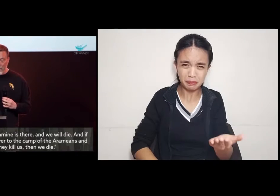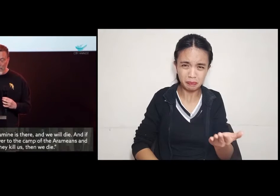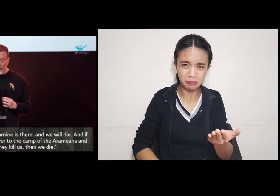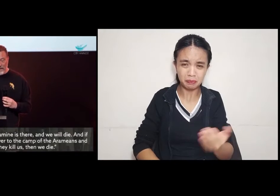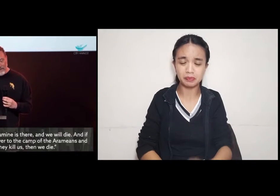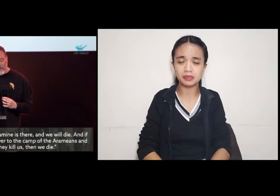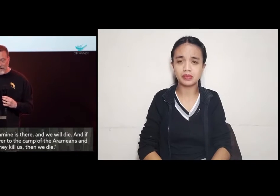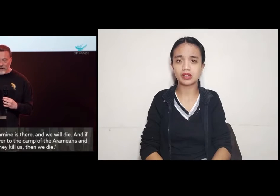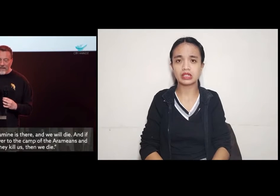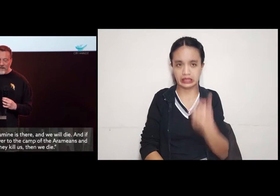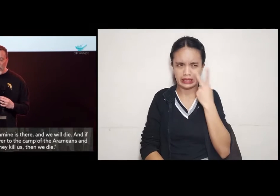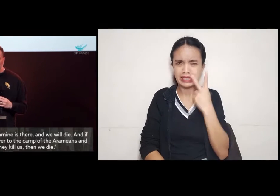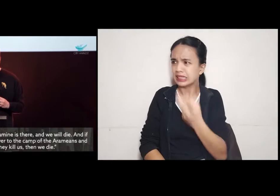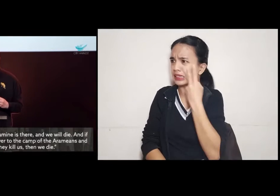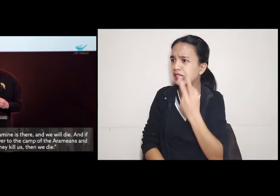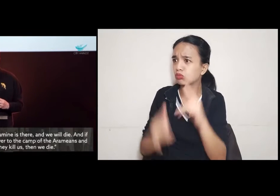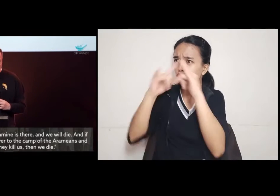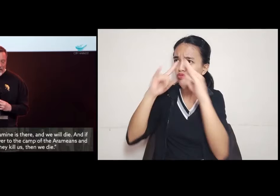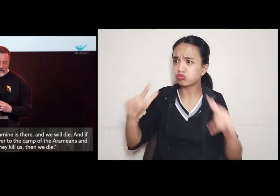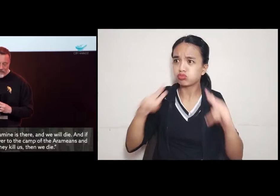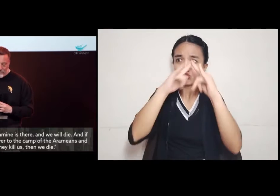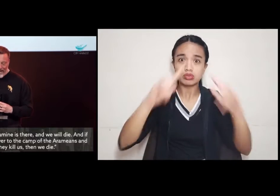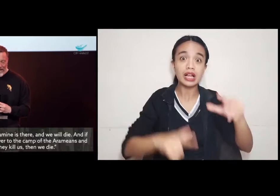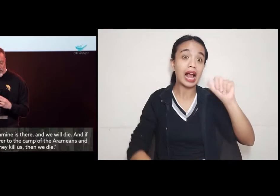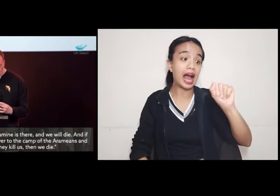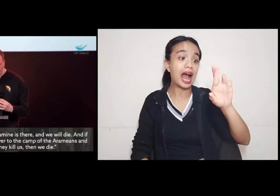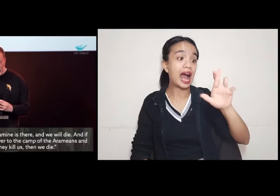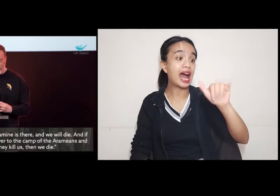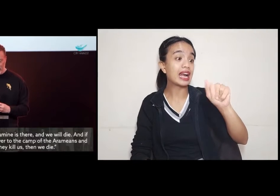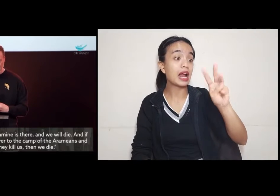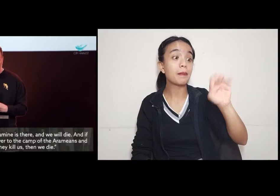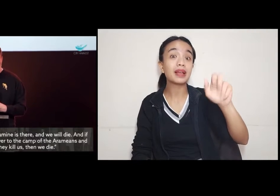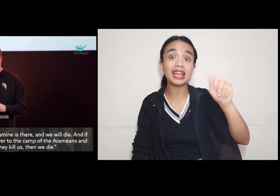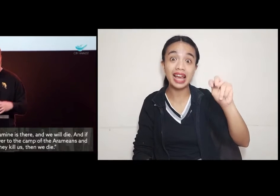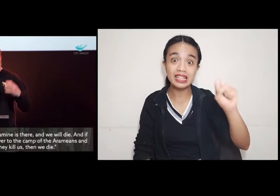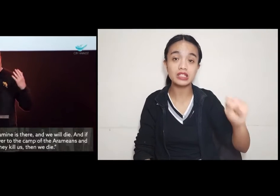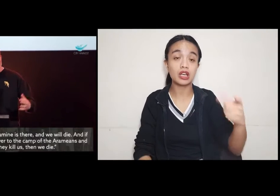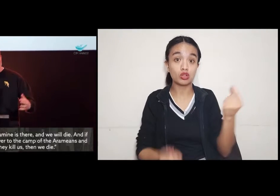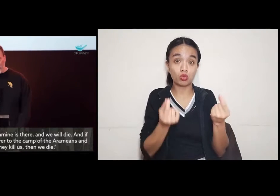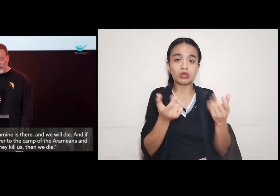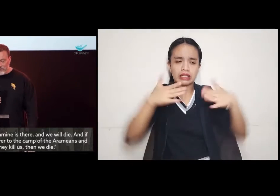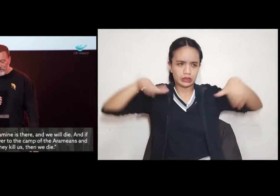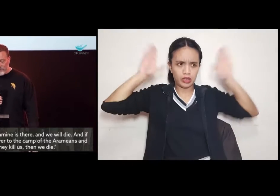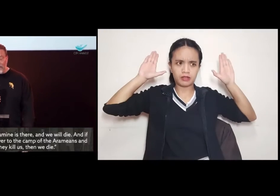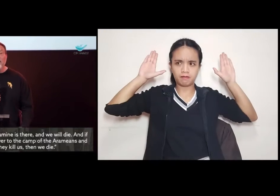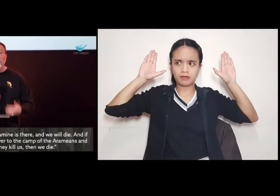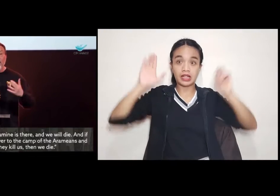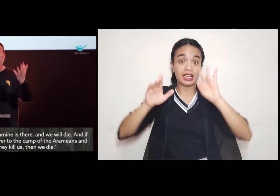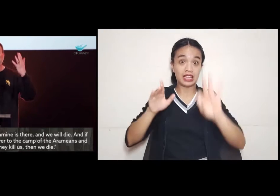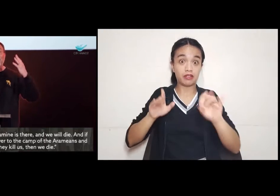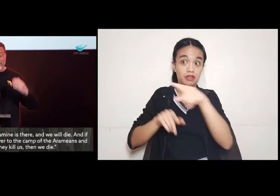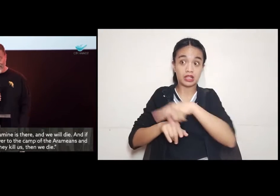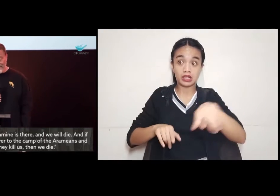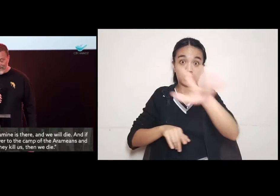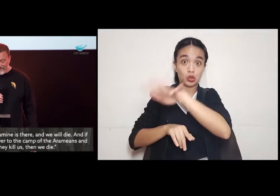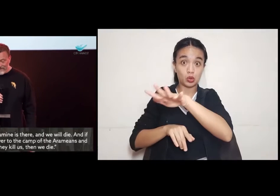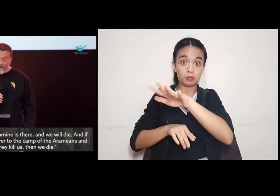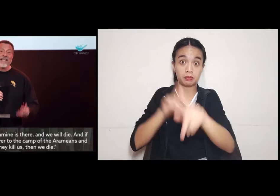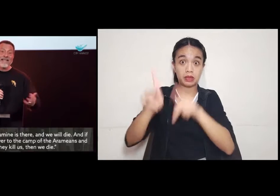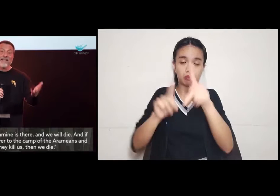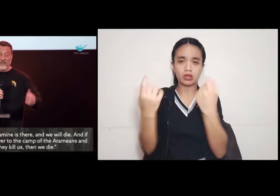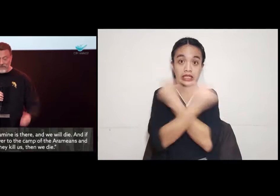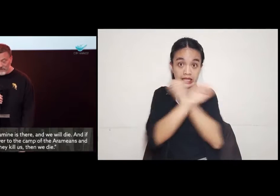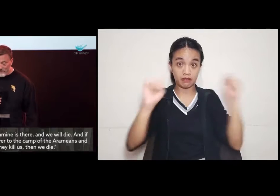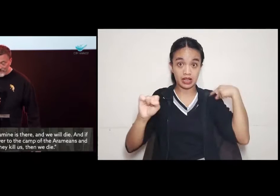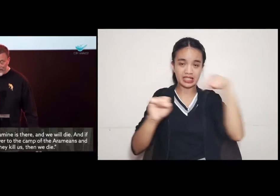die. So let's go over to the camp of the remains and surrender. If they spare us, we live.